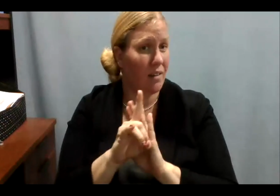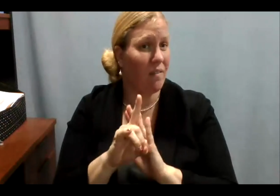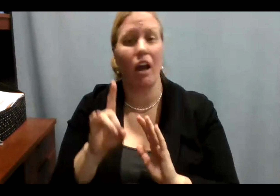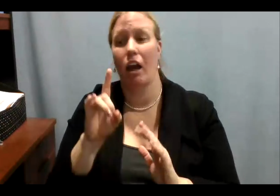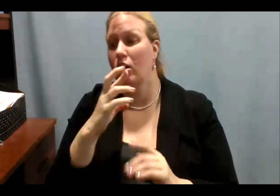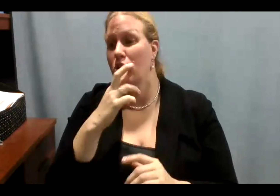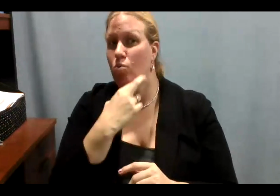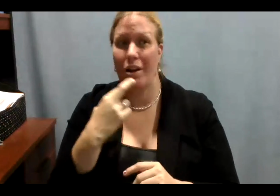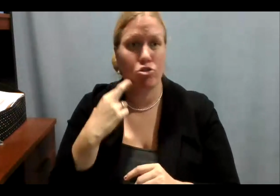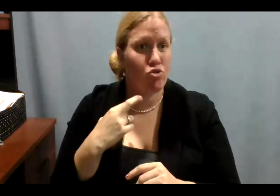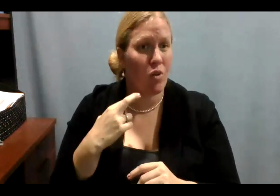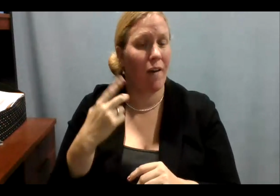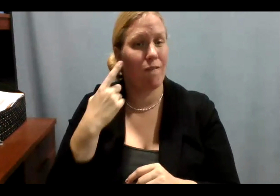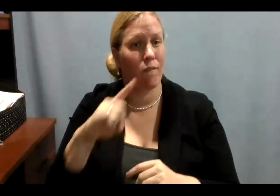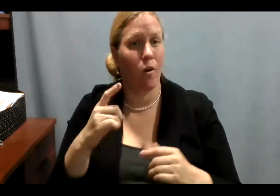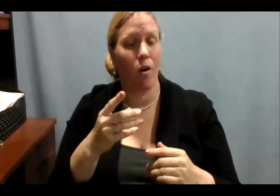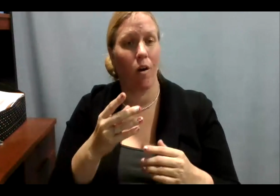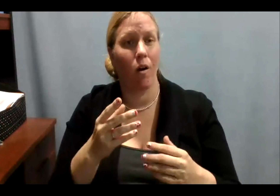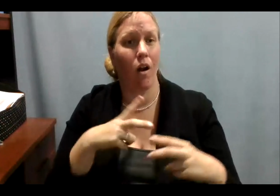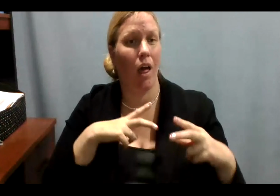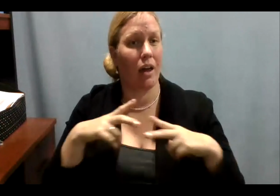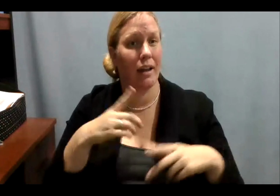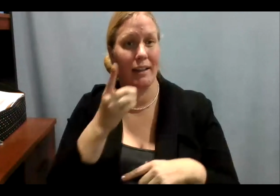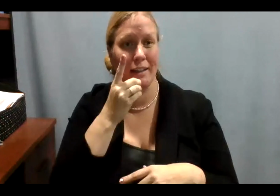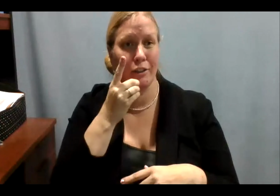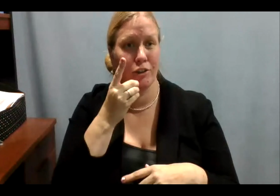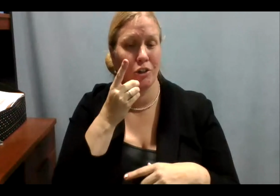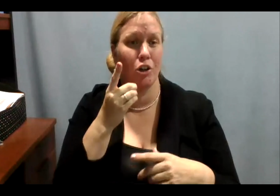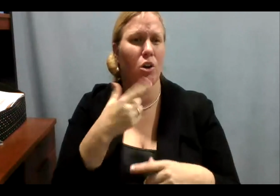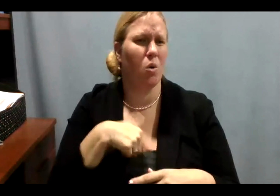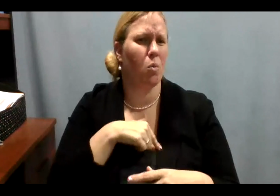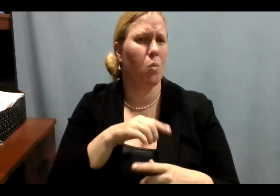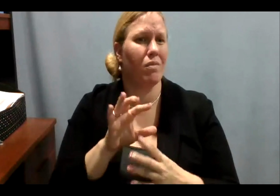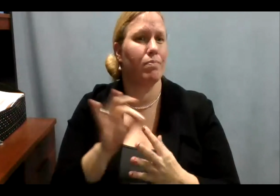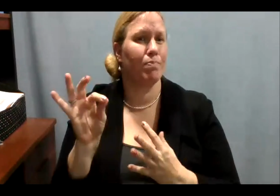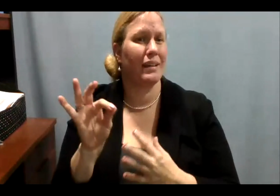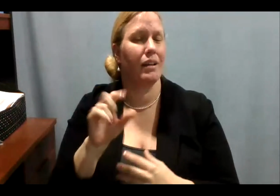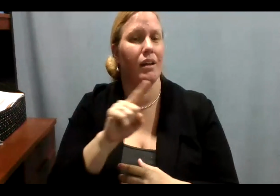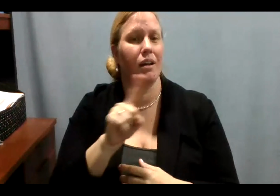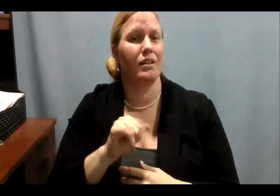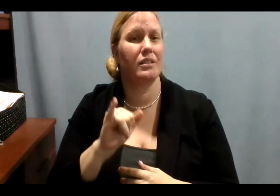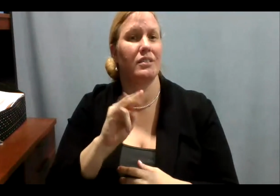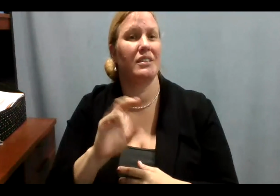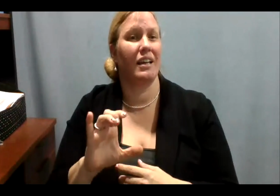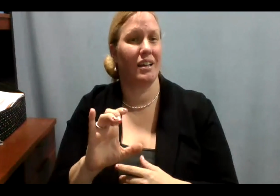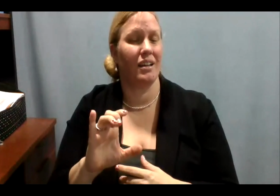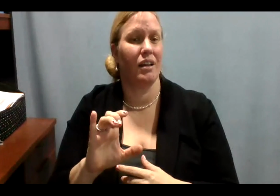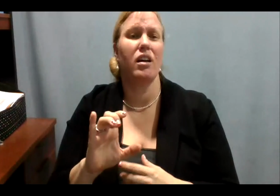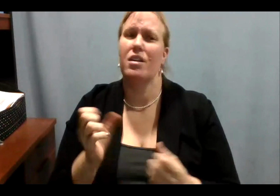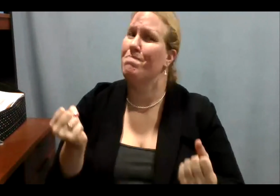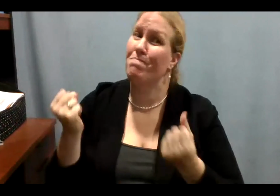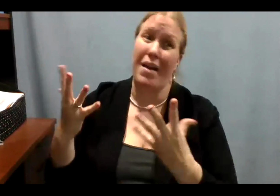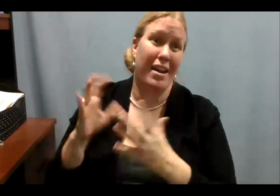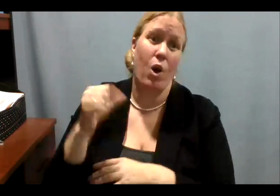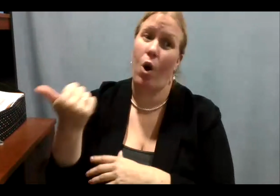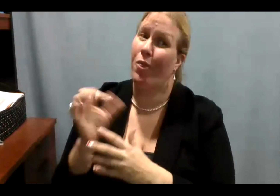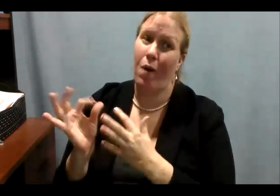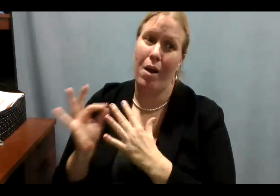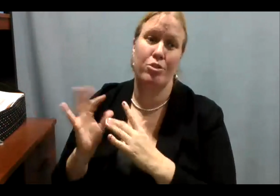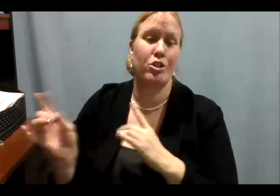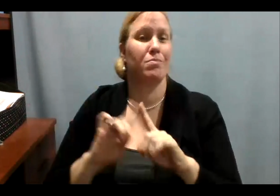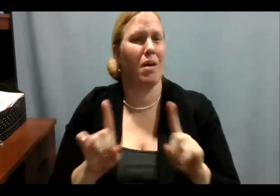family chose zinc and it is a very tough choice this year there's lots of great restaurants offering great deals just some of your very favorite